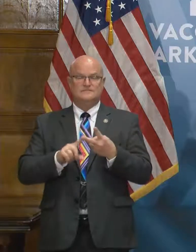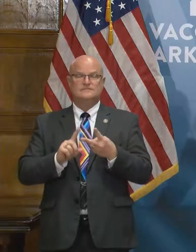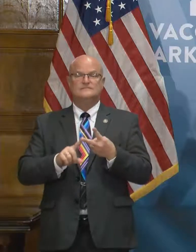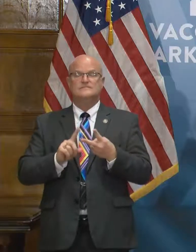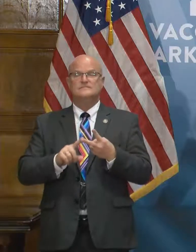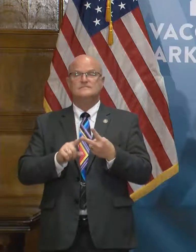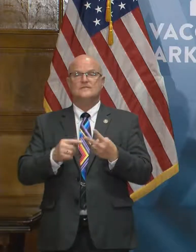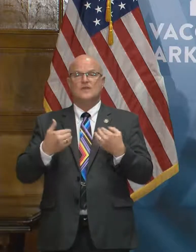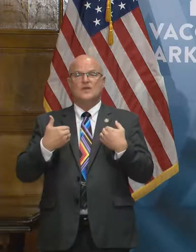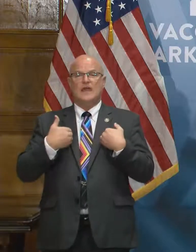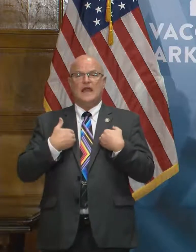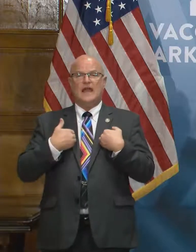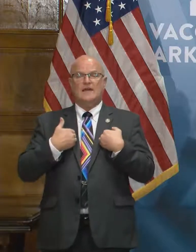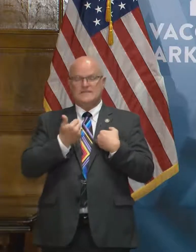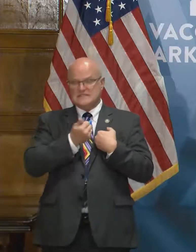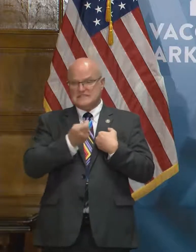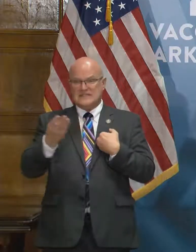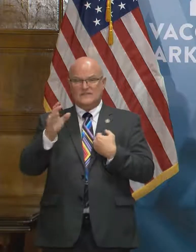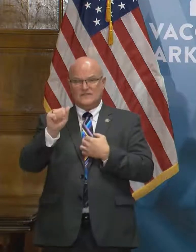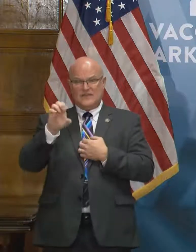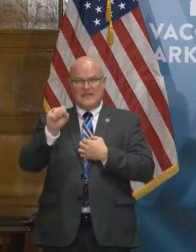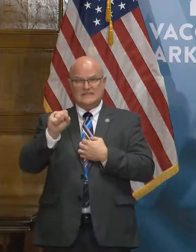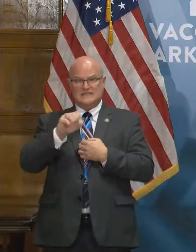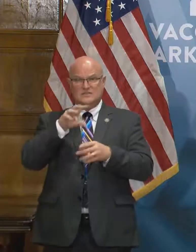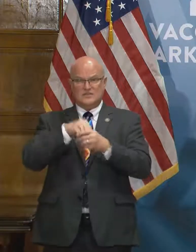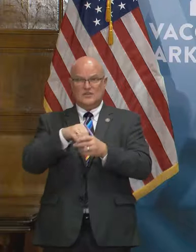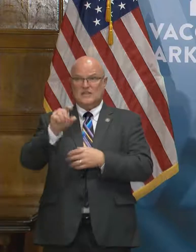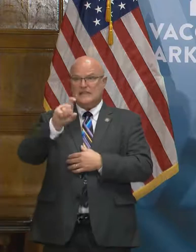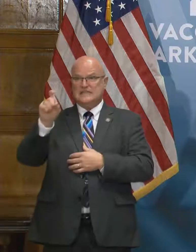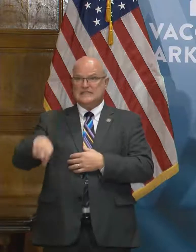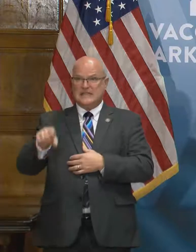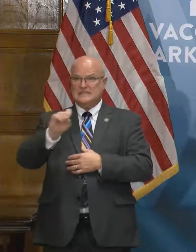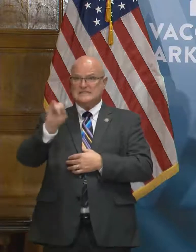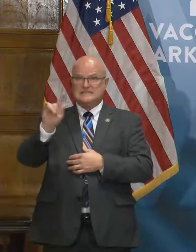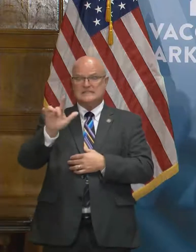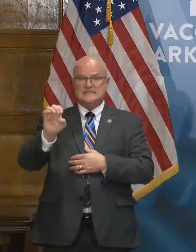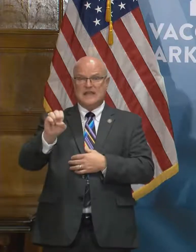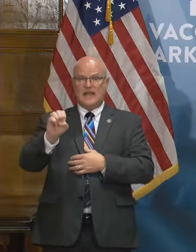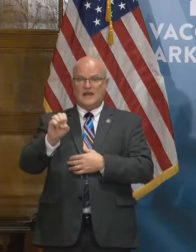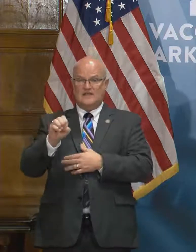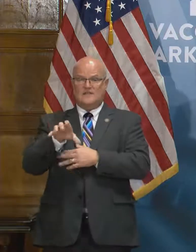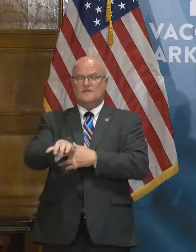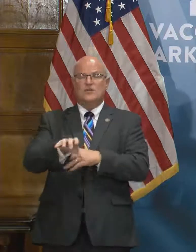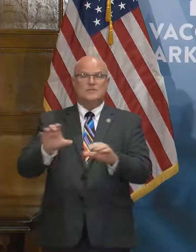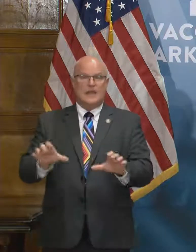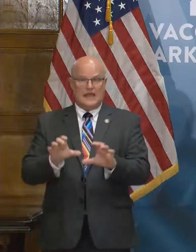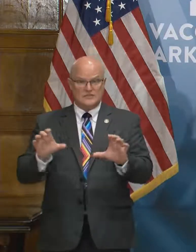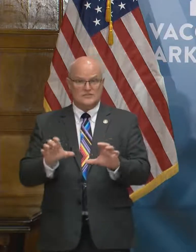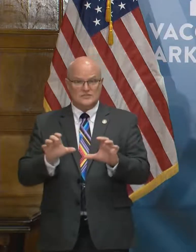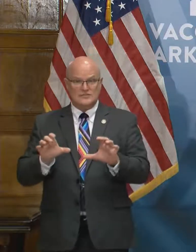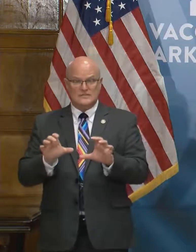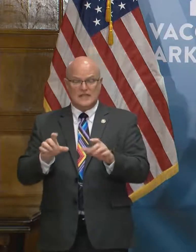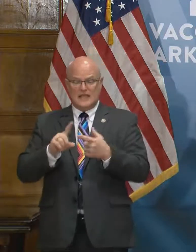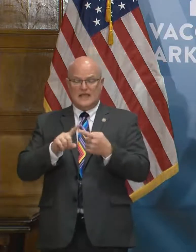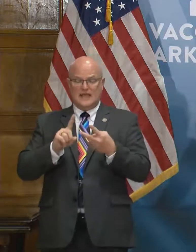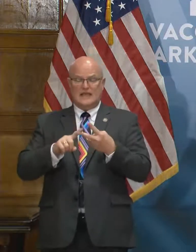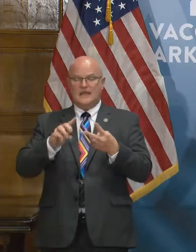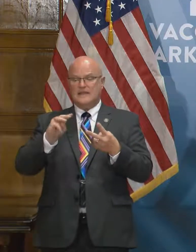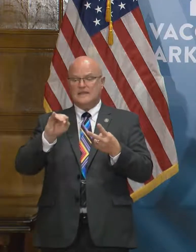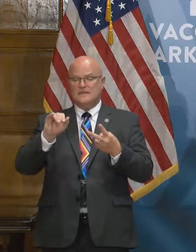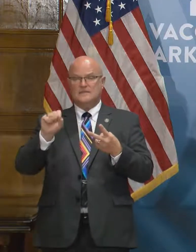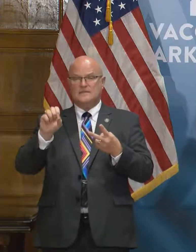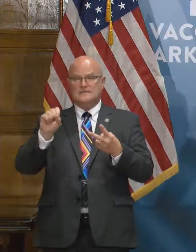there's a number of cases, including the Texas-style enforcement action and the Mississippi